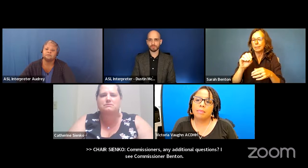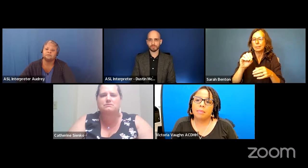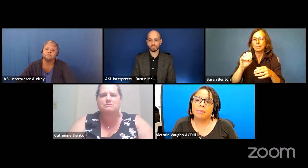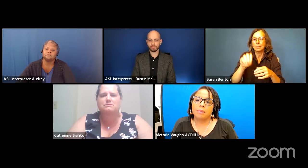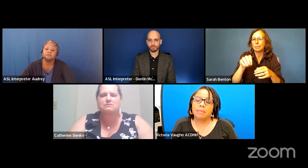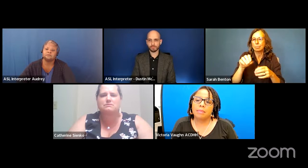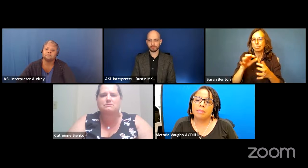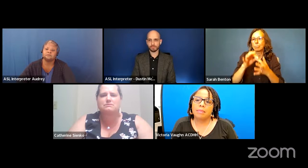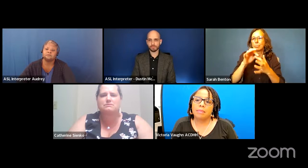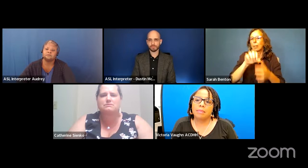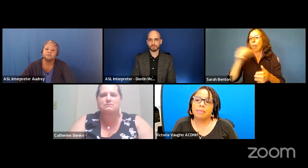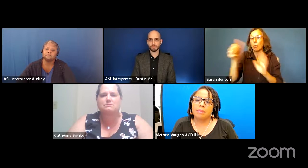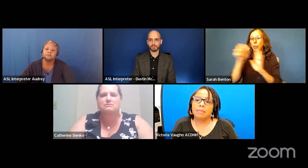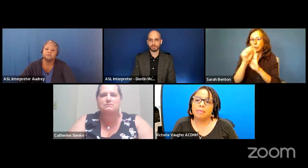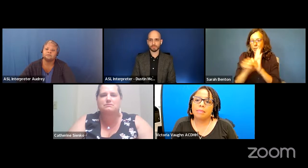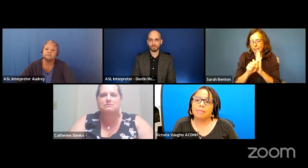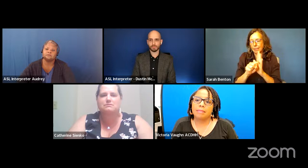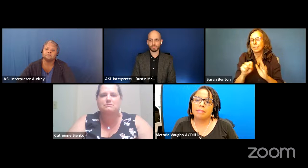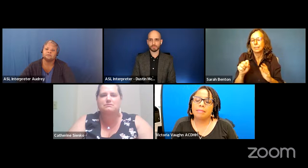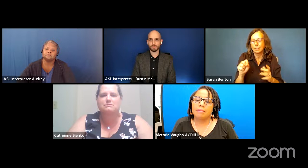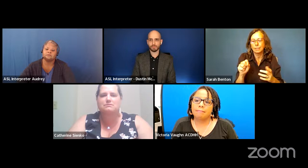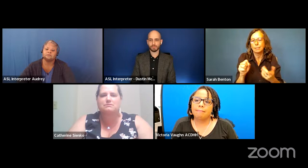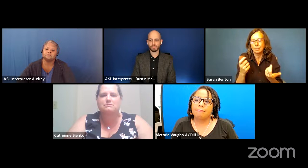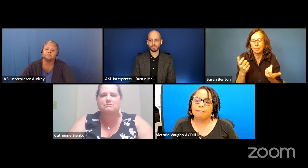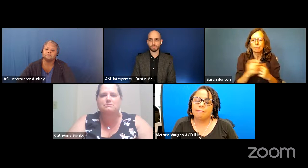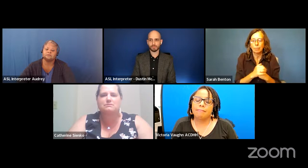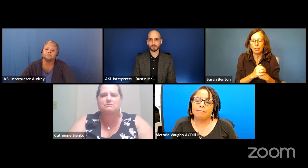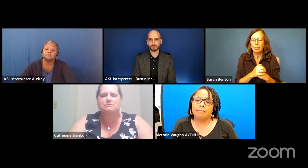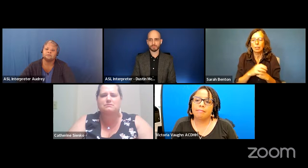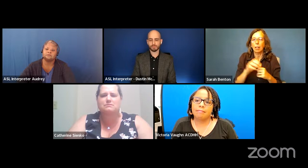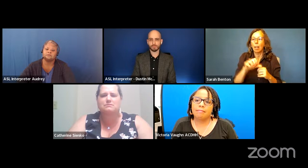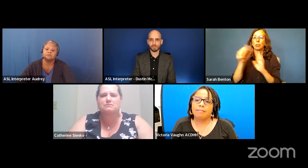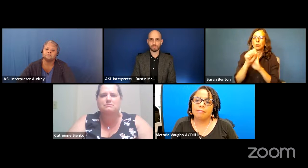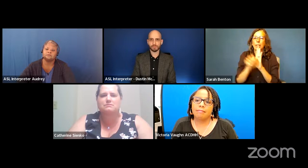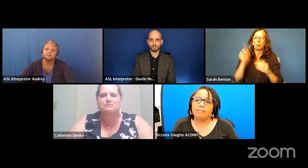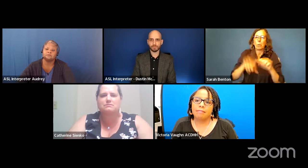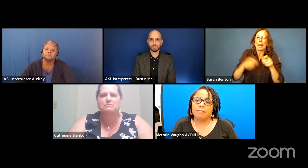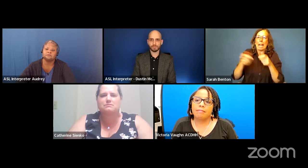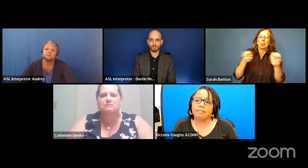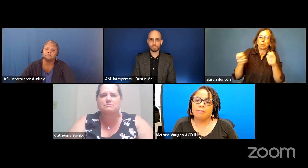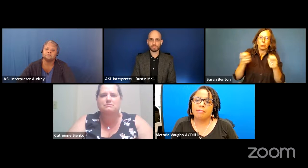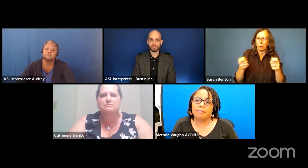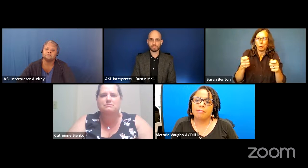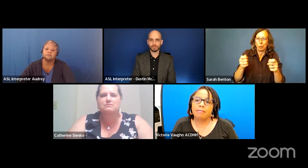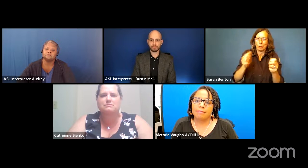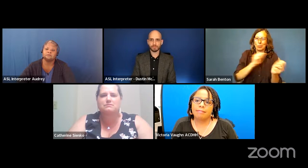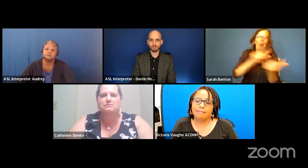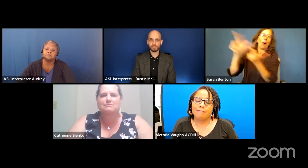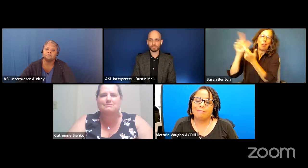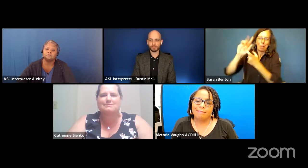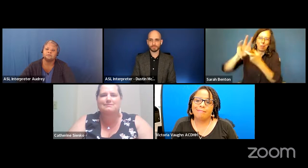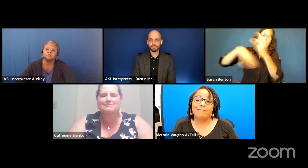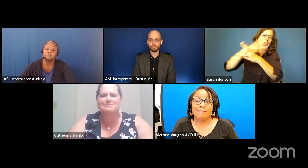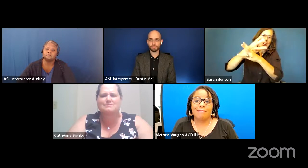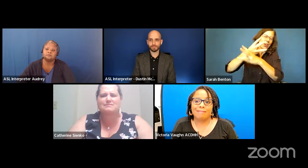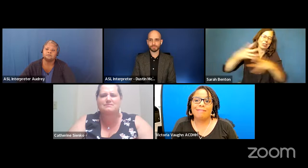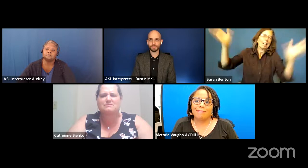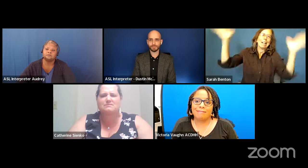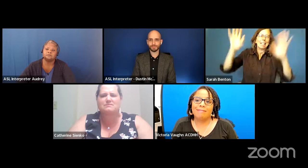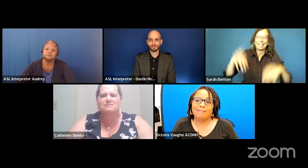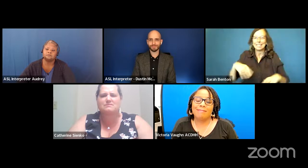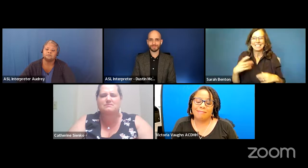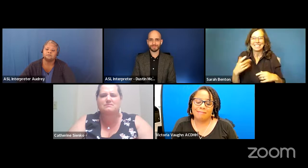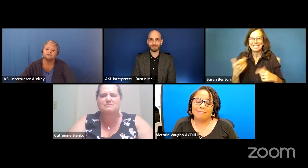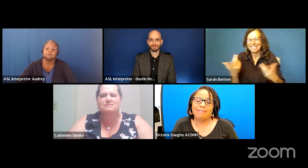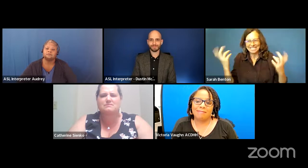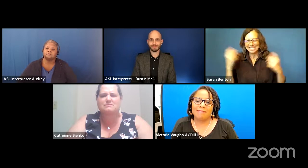procedures regarding the company and other states as well. Other states,